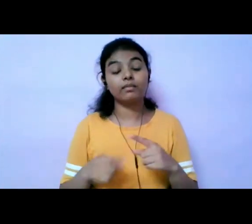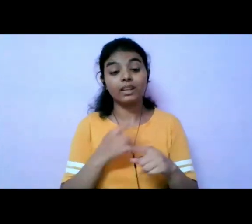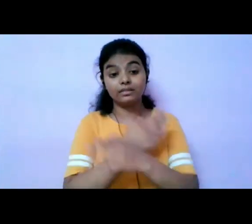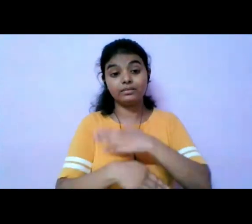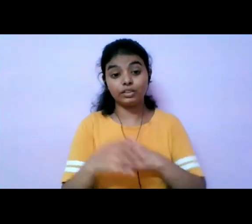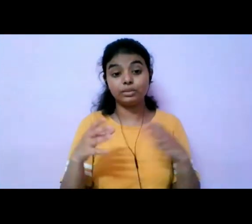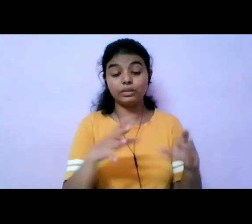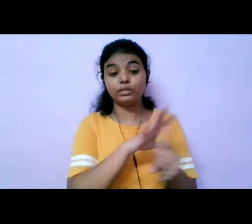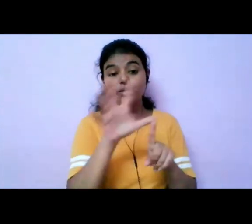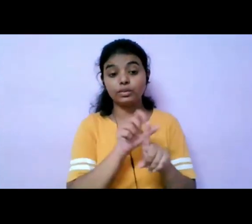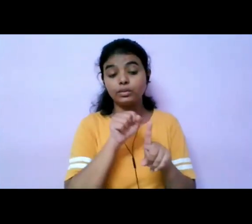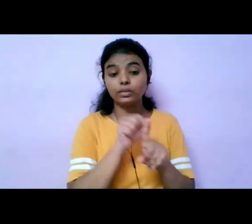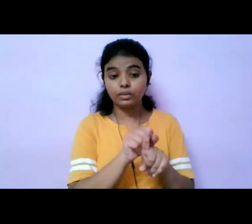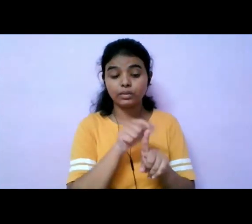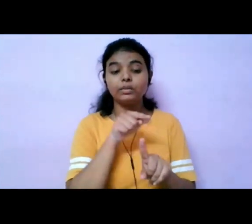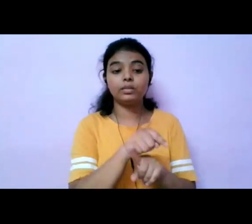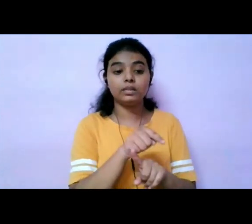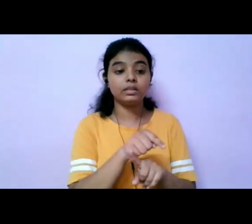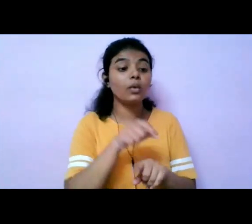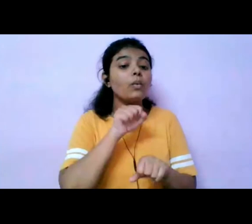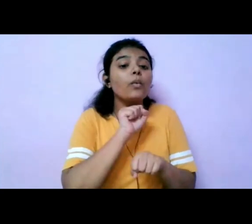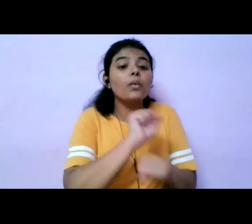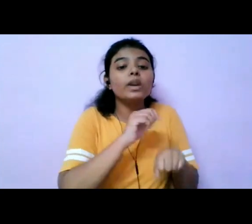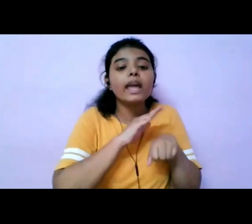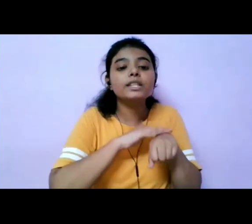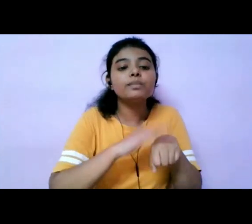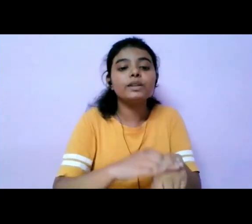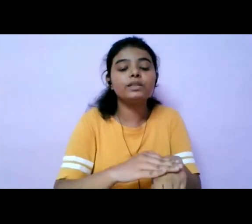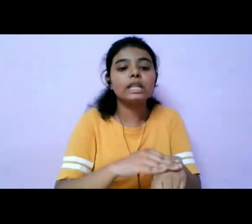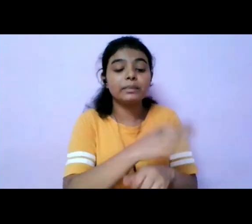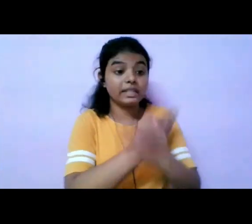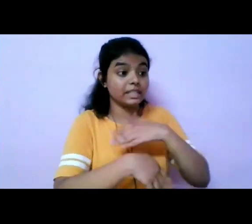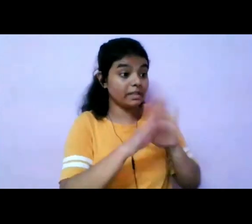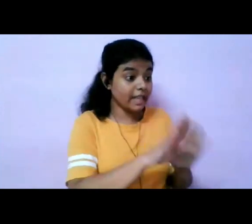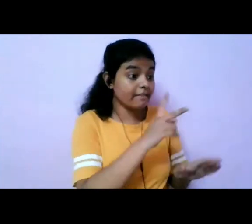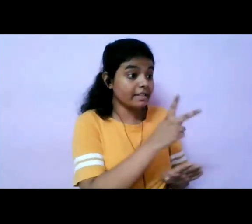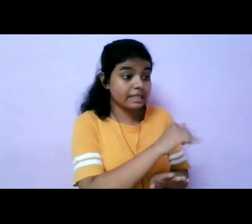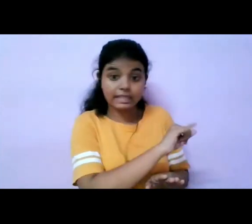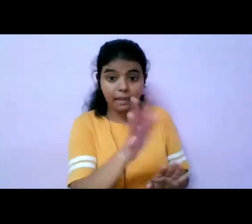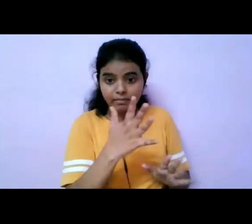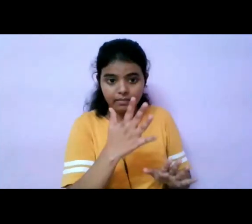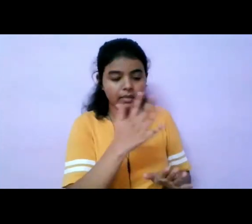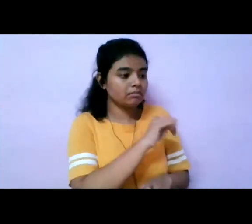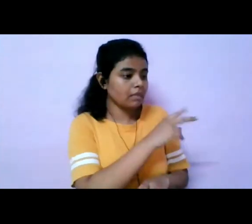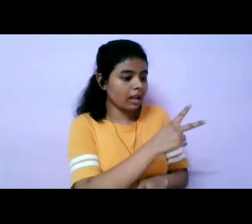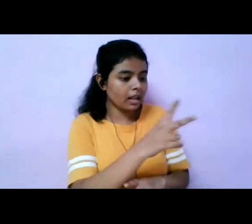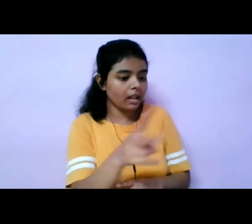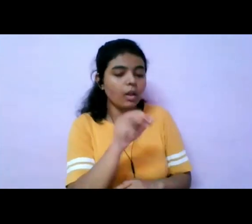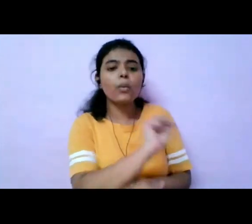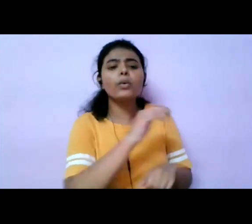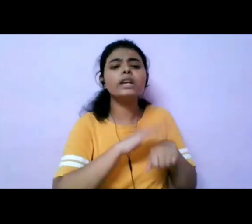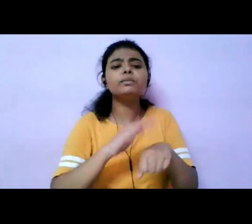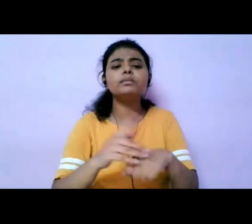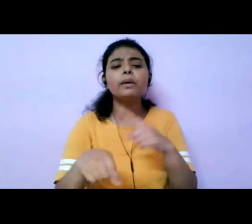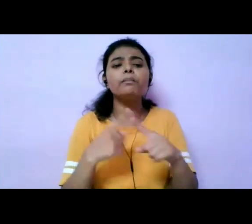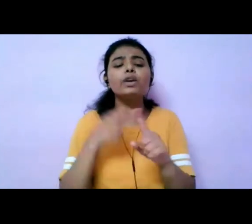disability culture is knowing what your experience of your disability is, right? And it's knowing how to